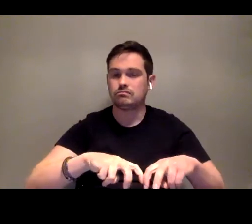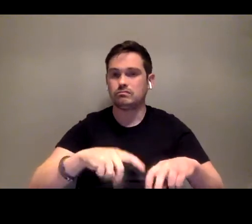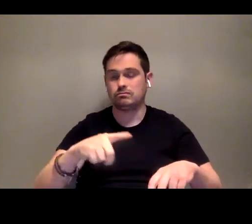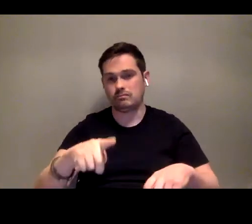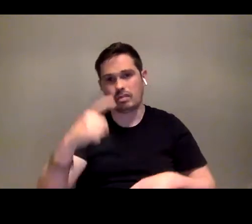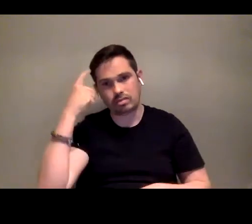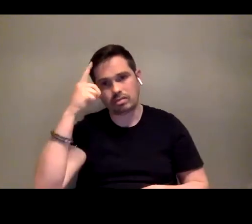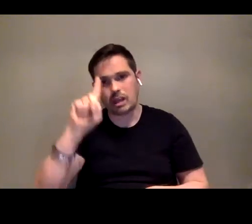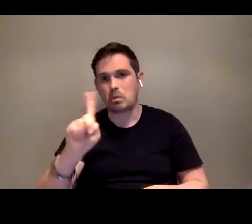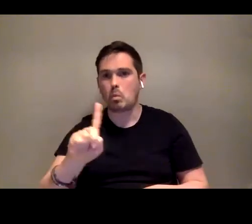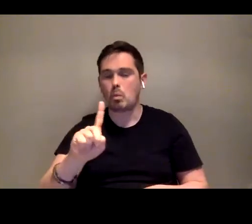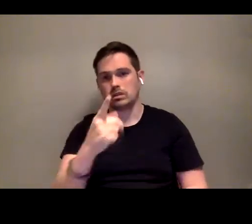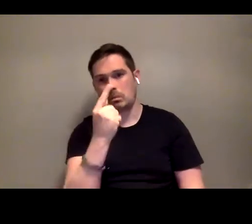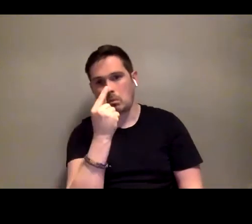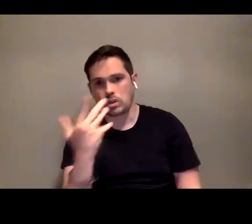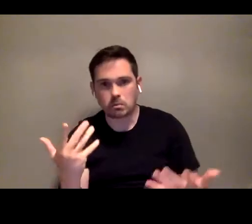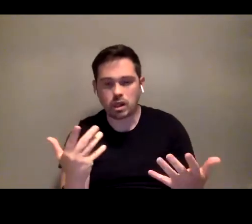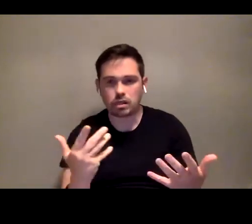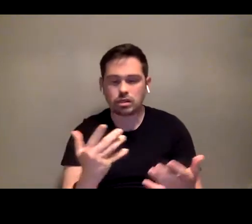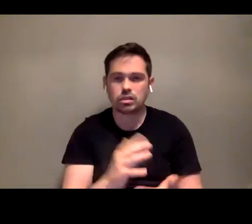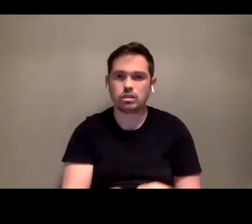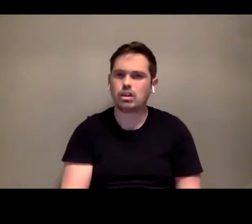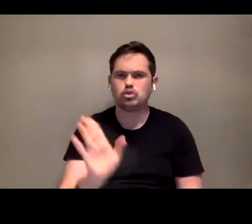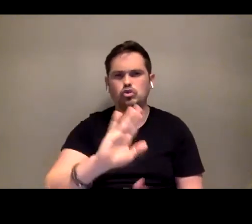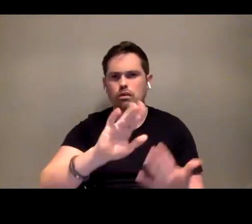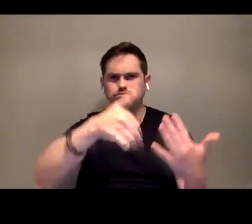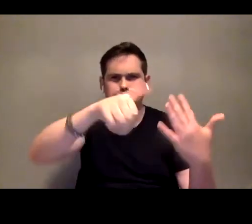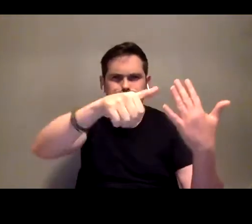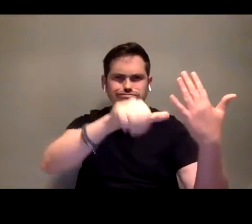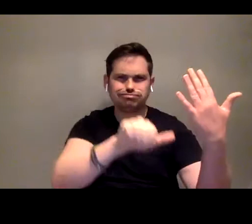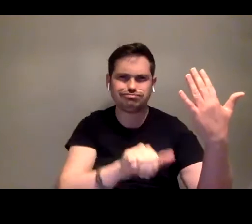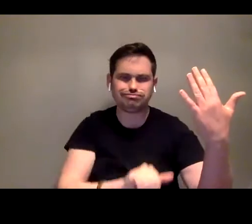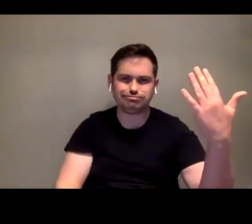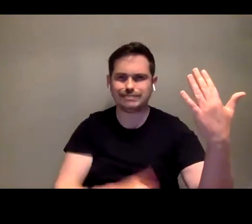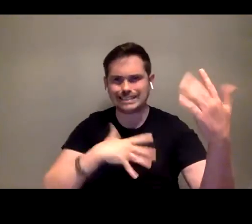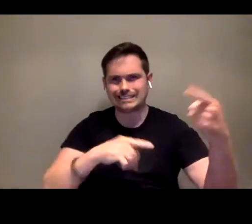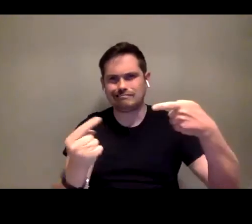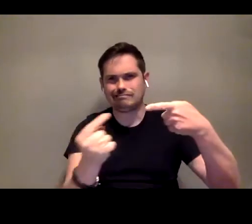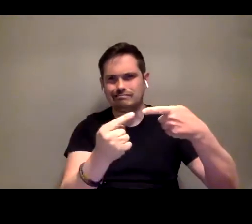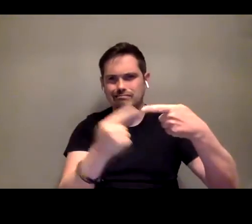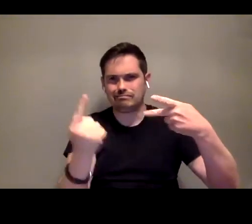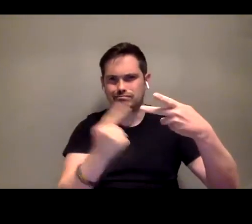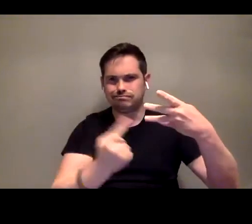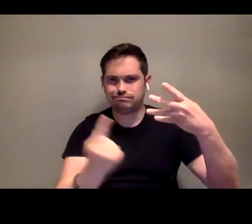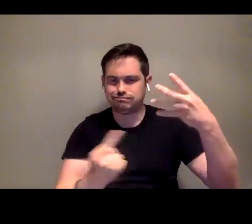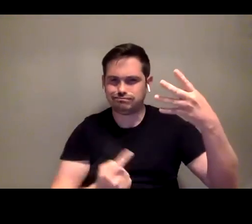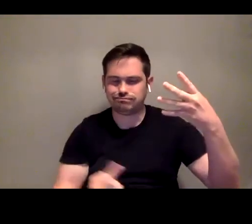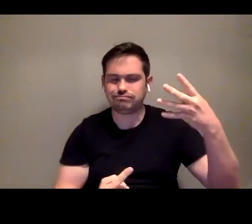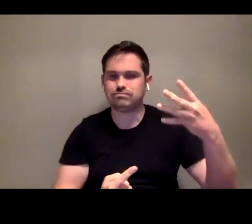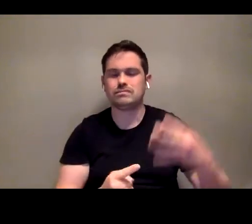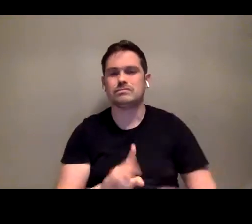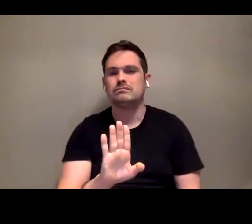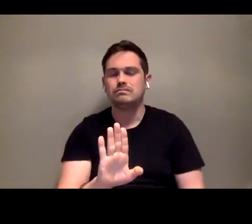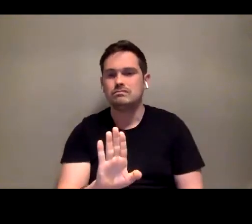this report isn't a kind of exhaustive list. It doesn't necessarily say that these are all the jobs that could be created. In fact, we